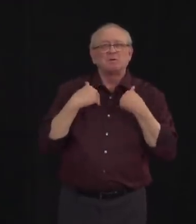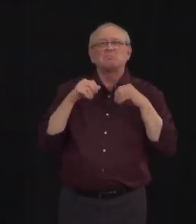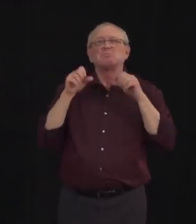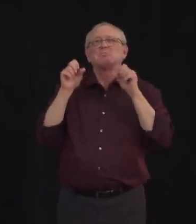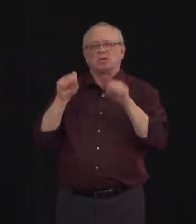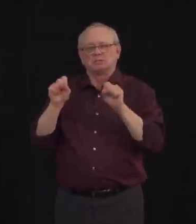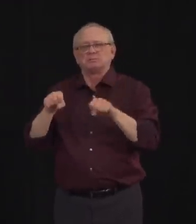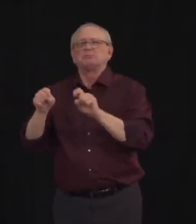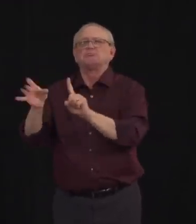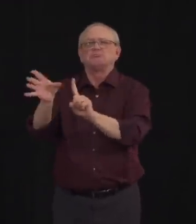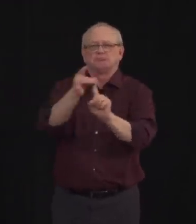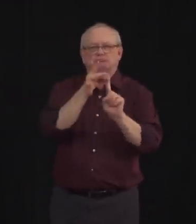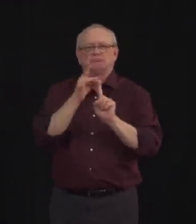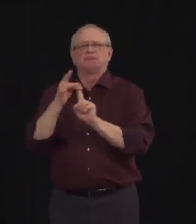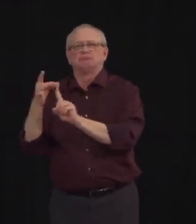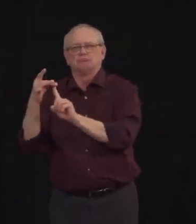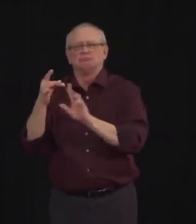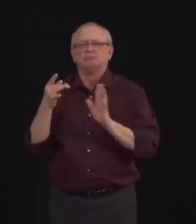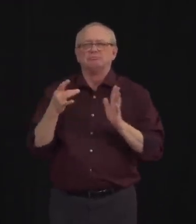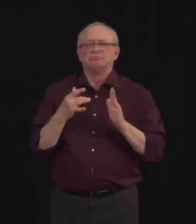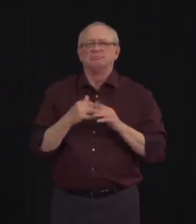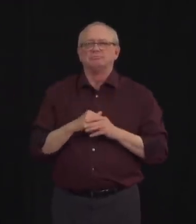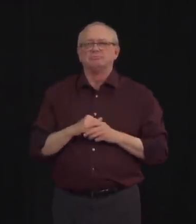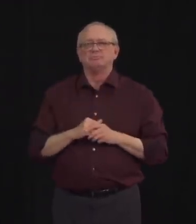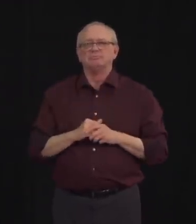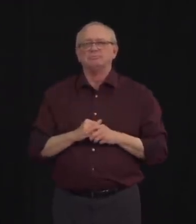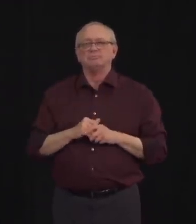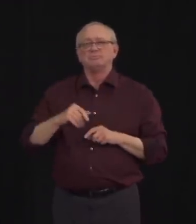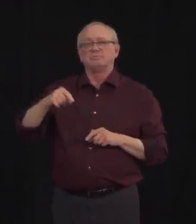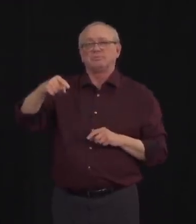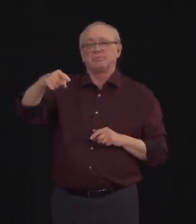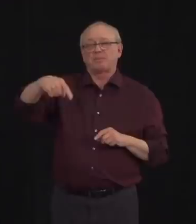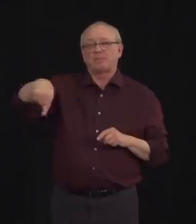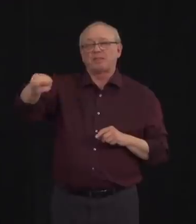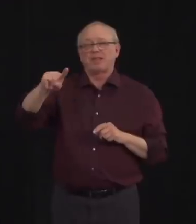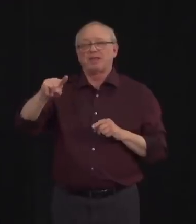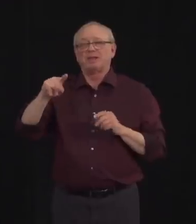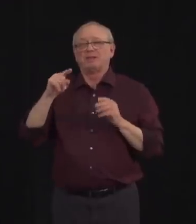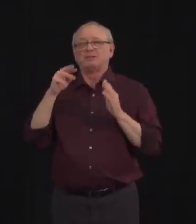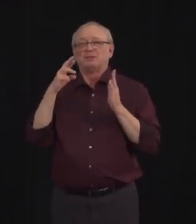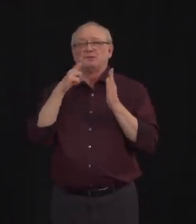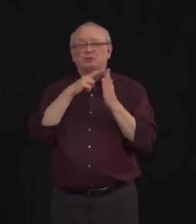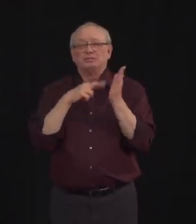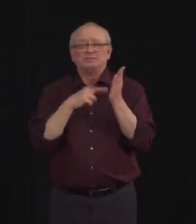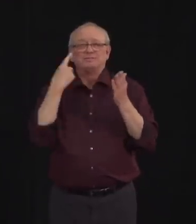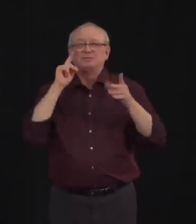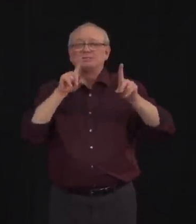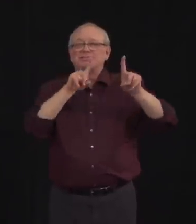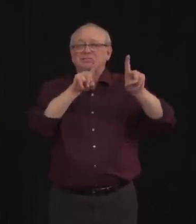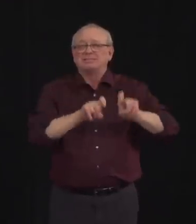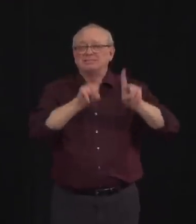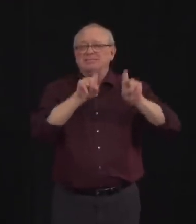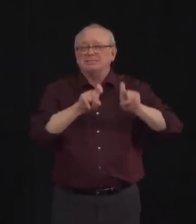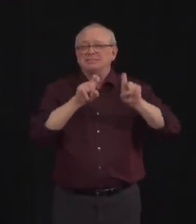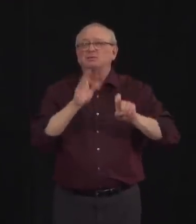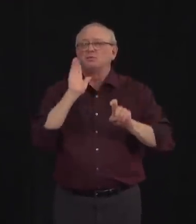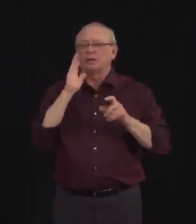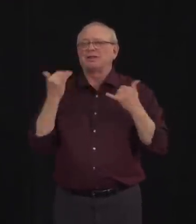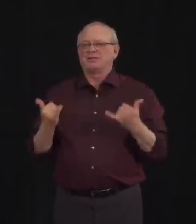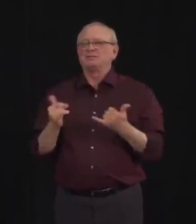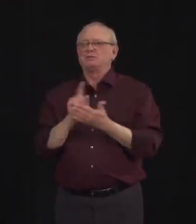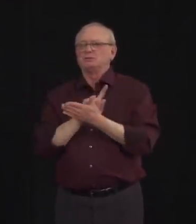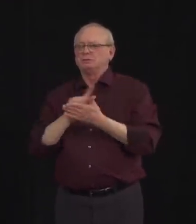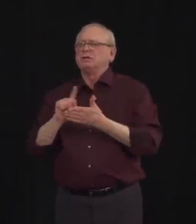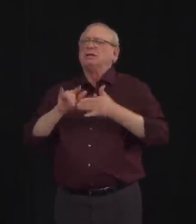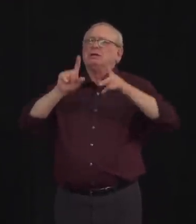week. We need to remember that being safe while relaunching the economy can save lives. The virus